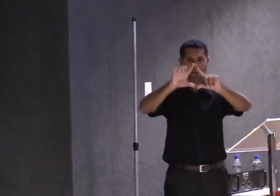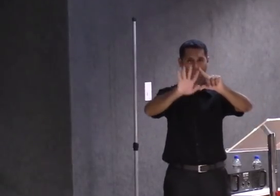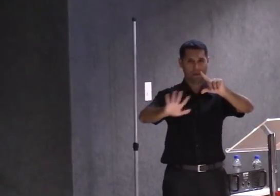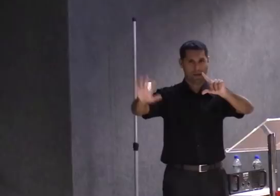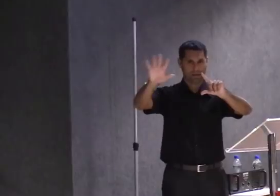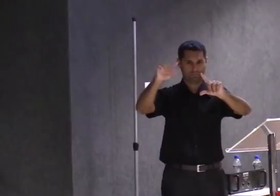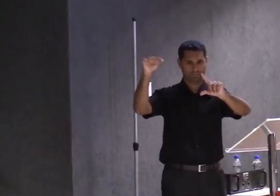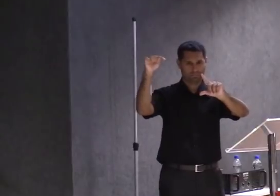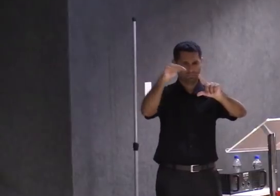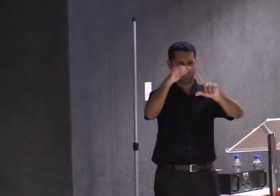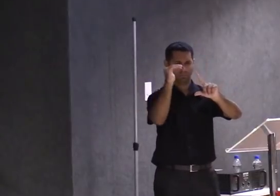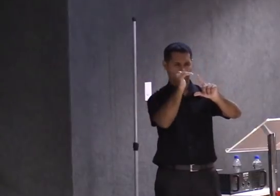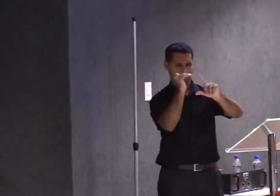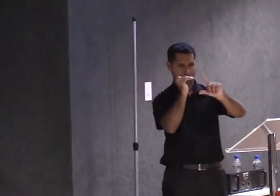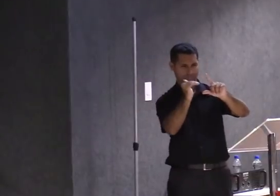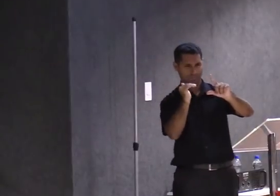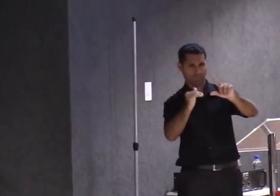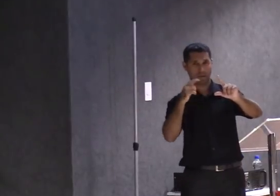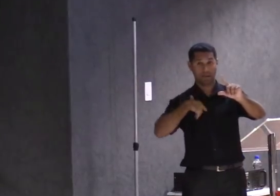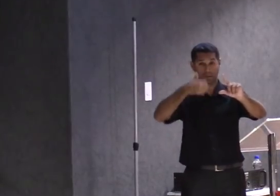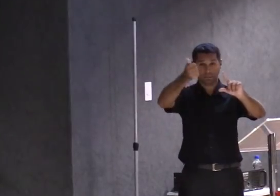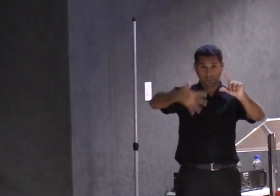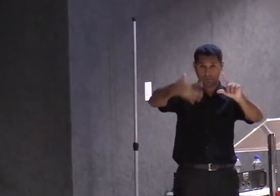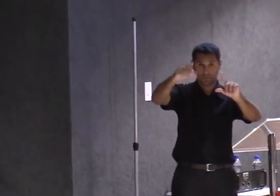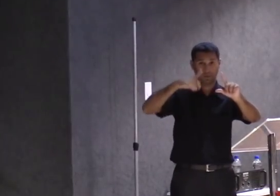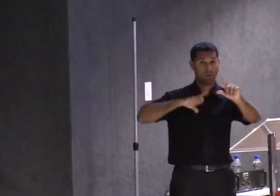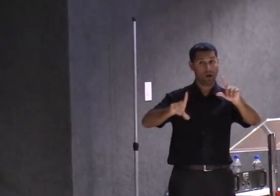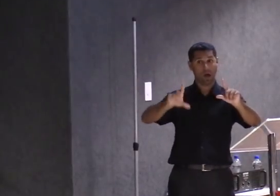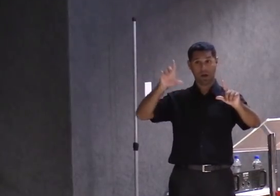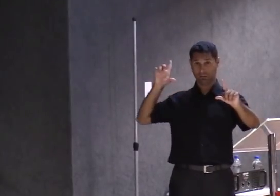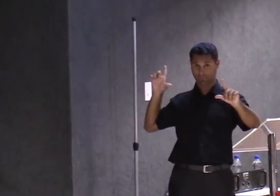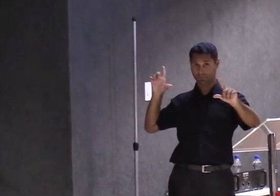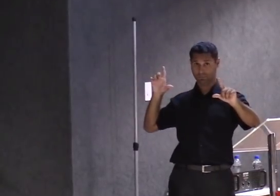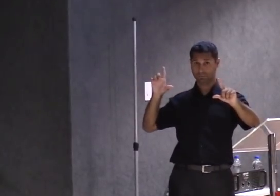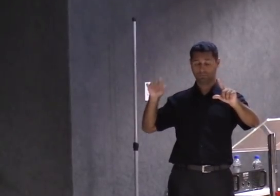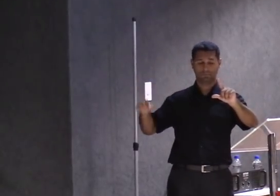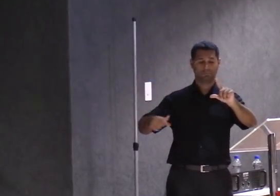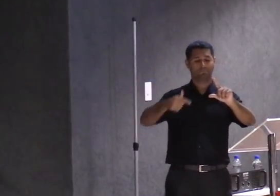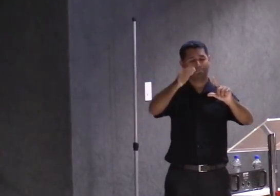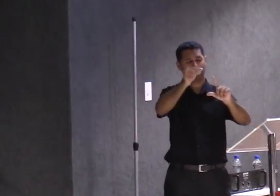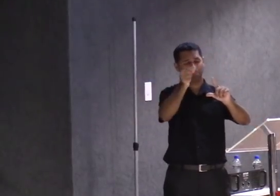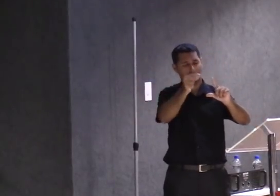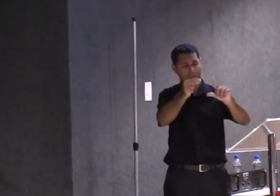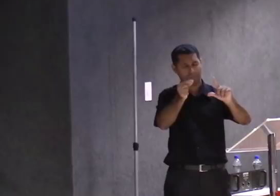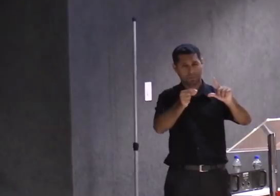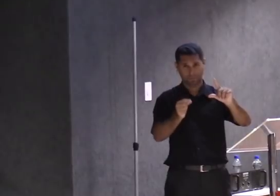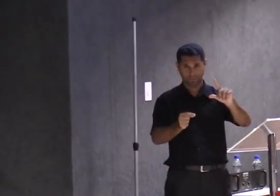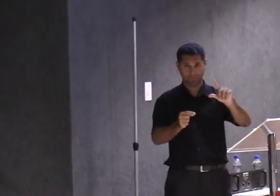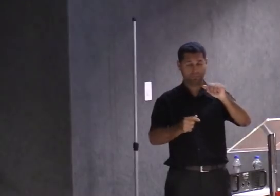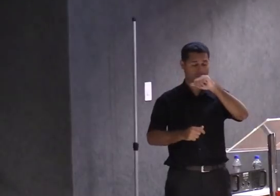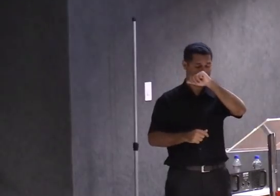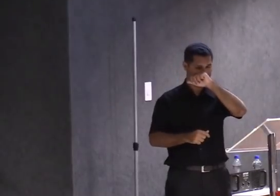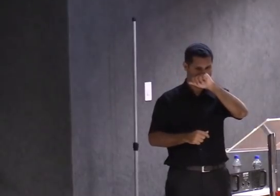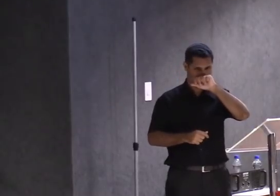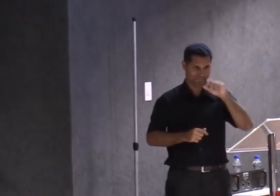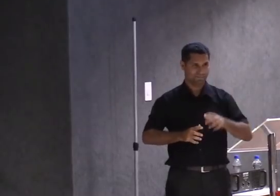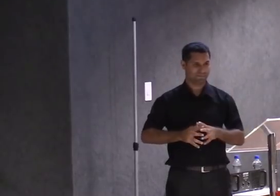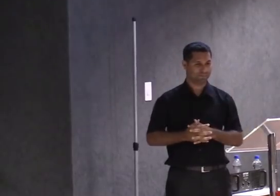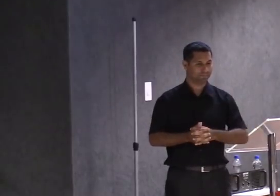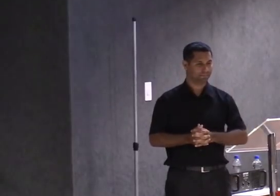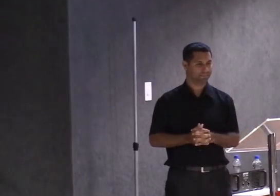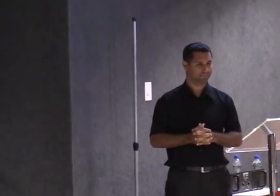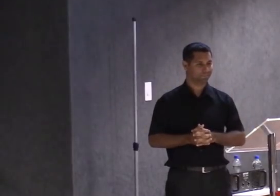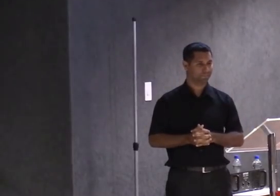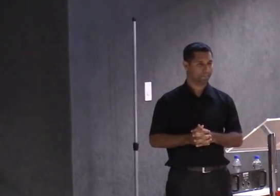uma testificação de tudo que nós estamos falando. So in the top part of the pyramid, you can see these